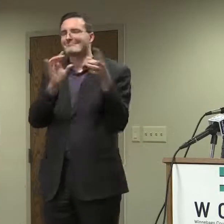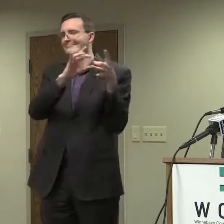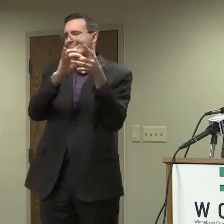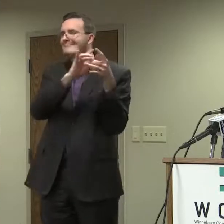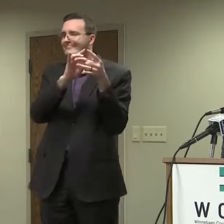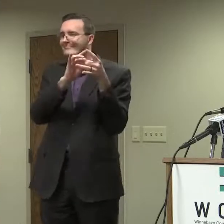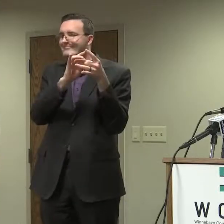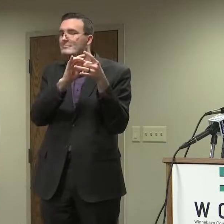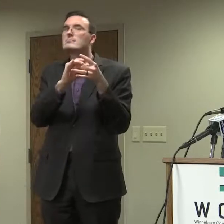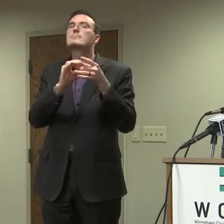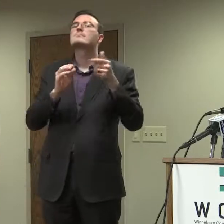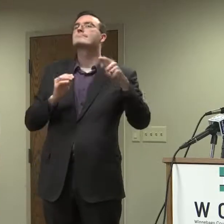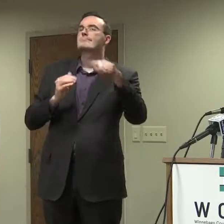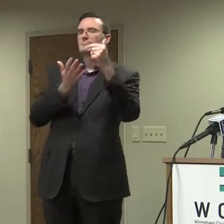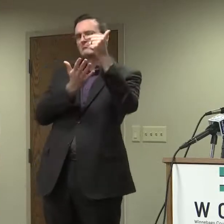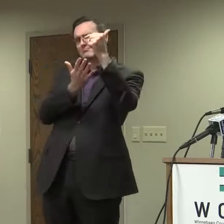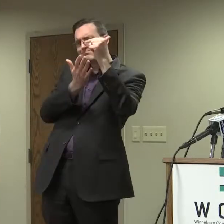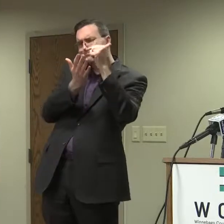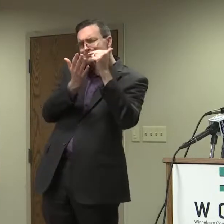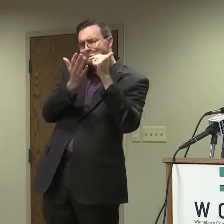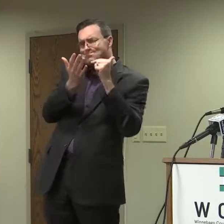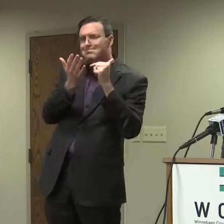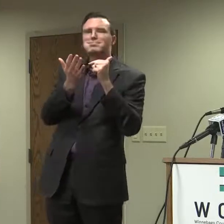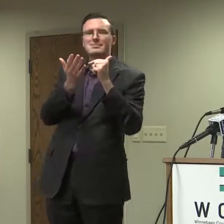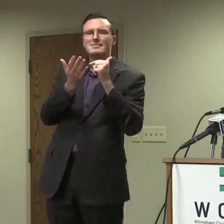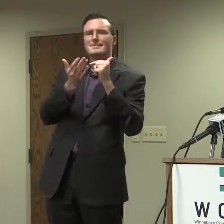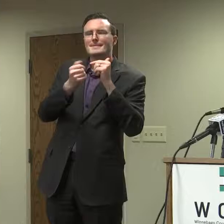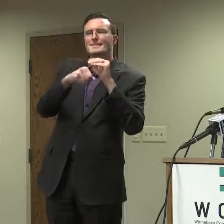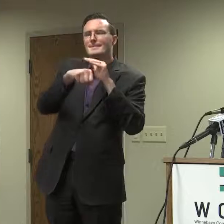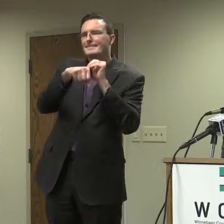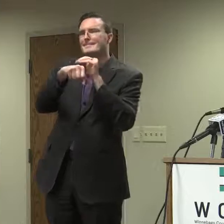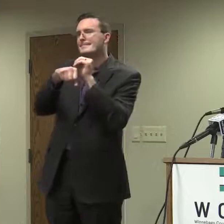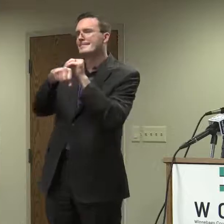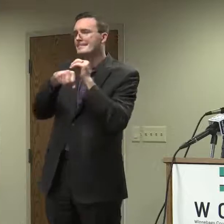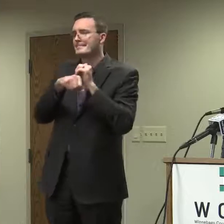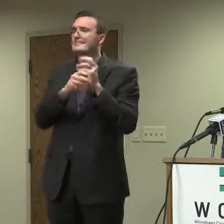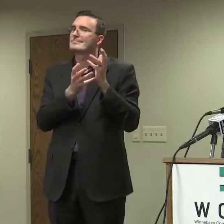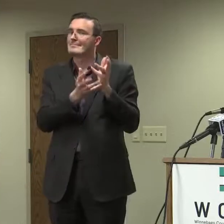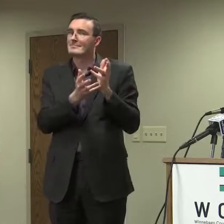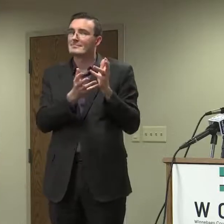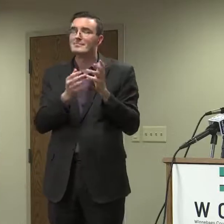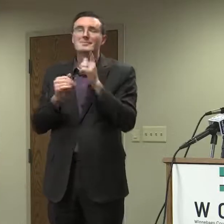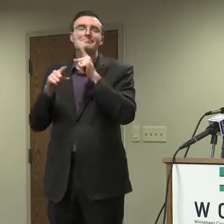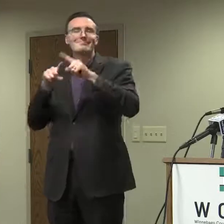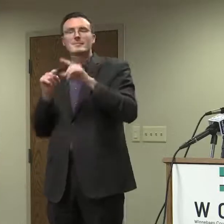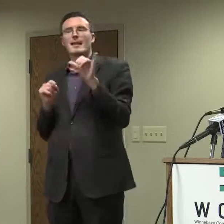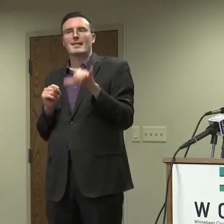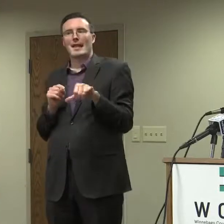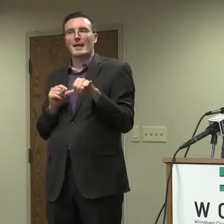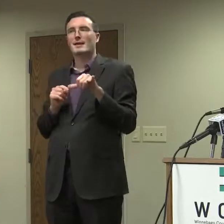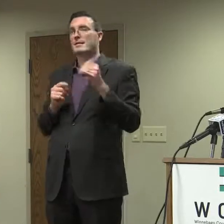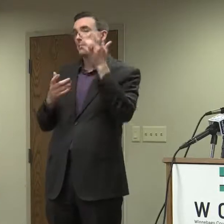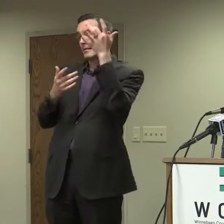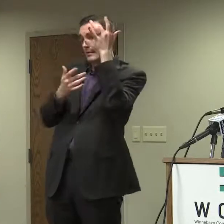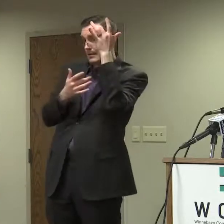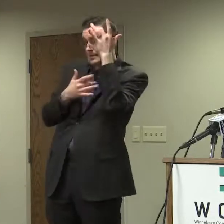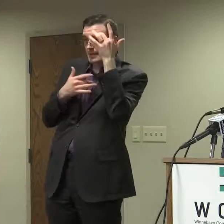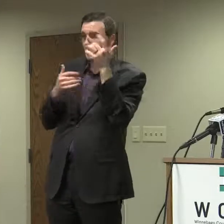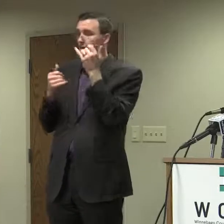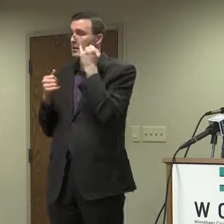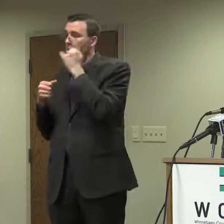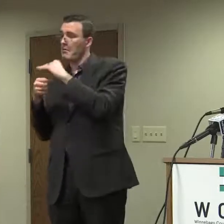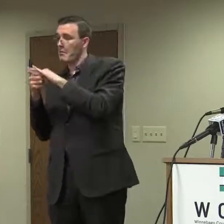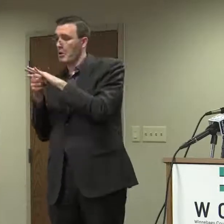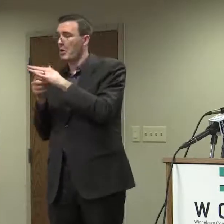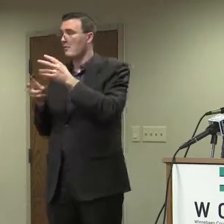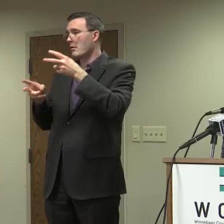in. So again, it really is based on that kind of comorbidity in addition to age. And I know that